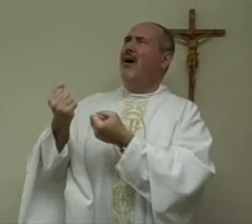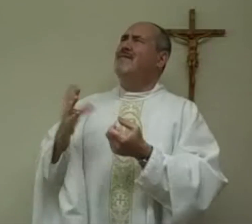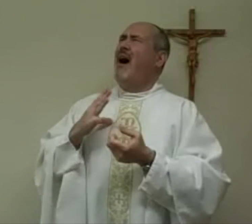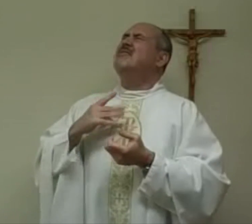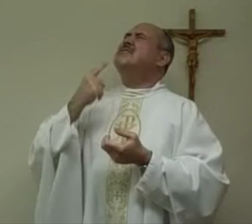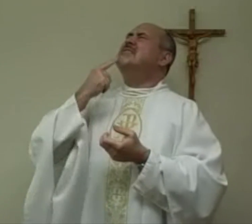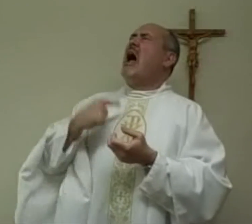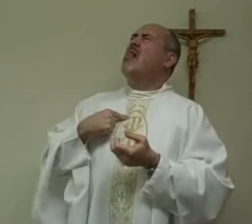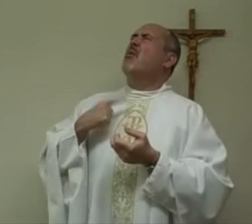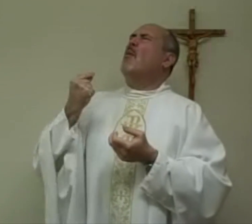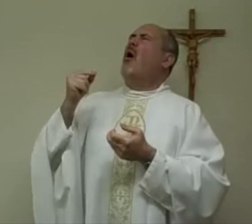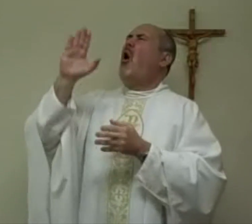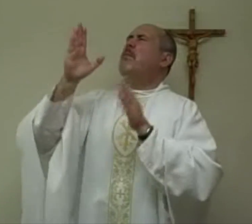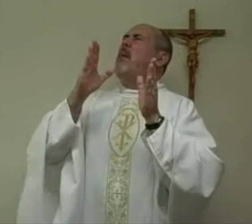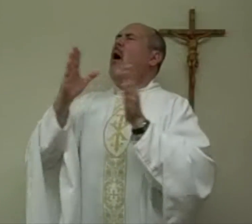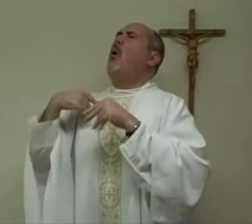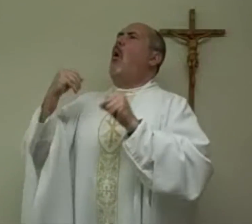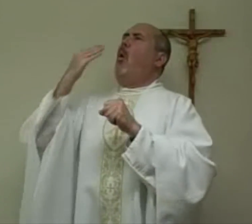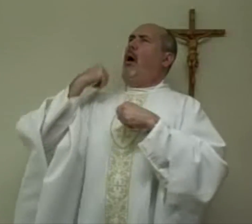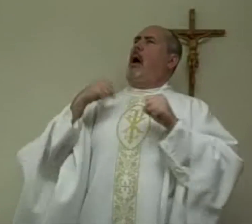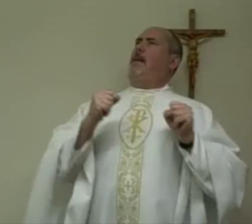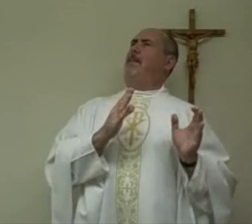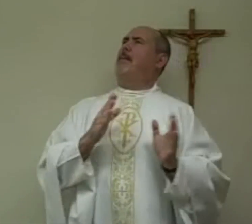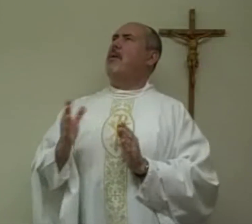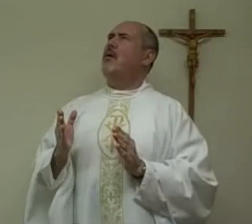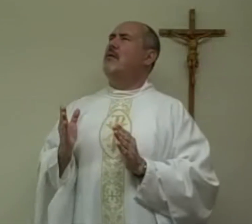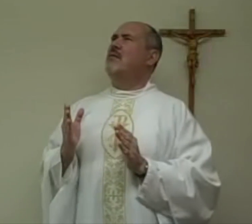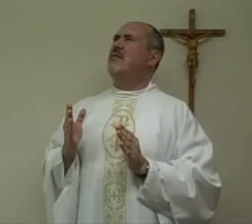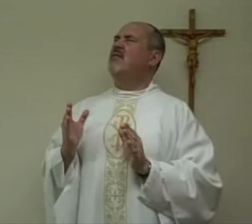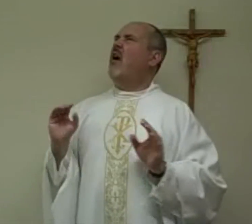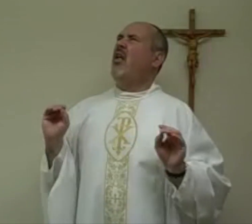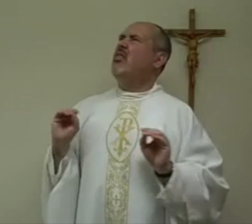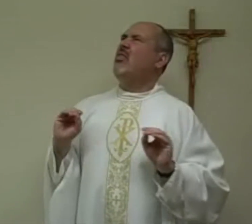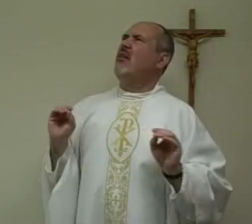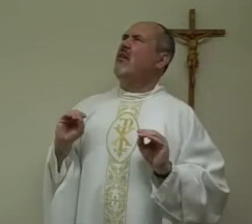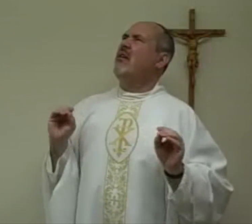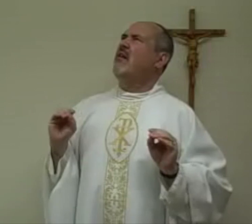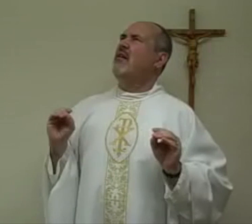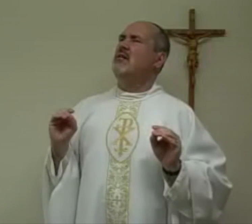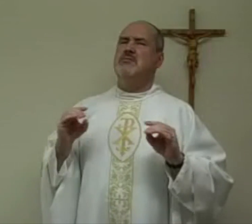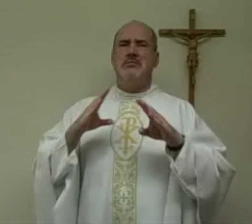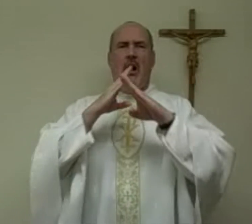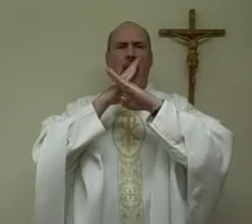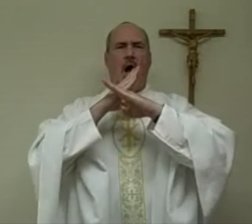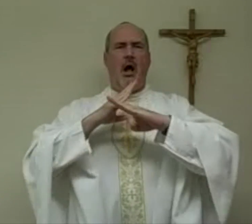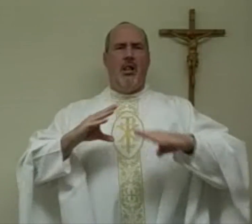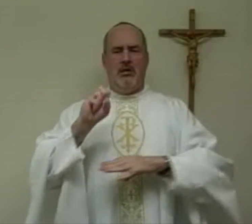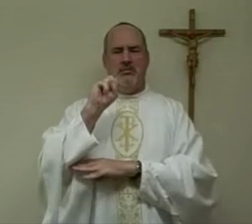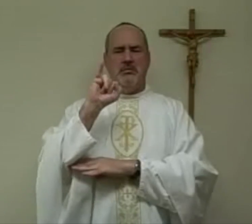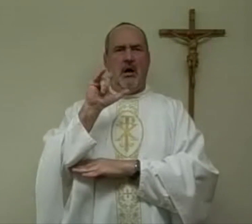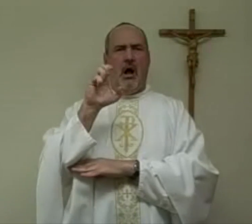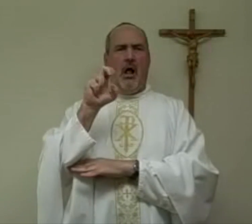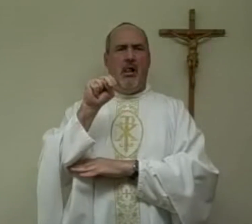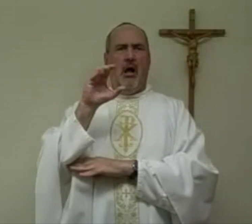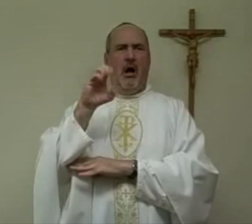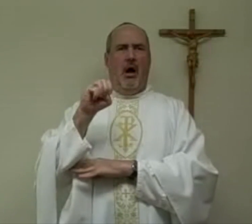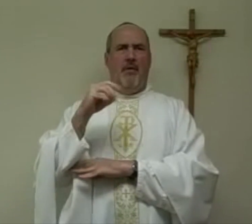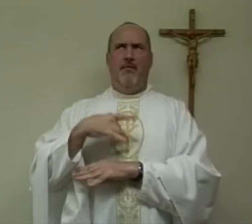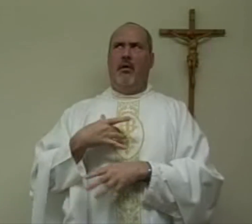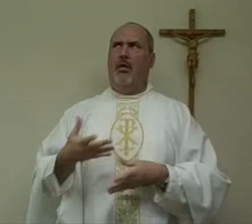God to help us. We have to trust Him. But we need Him to tell us what His plan is so we can be prepared. But